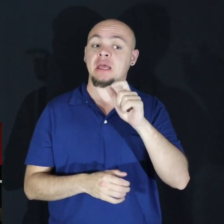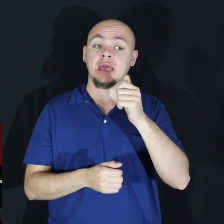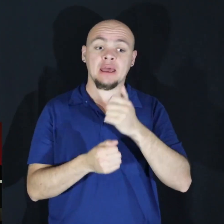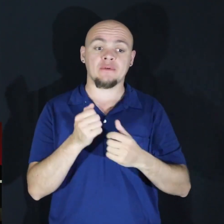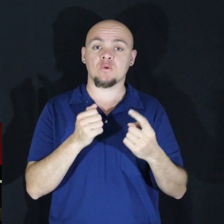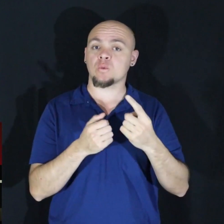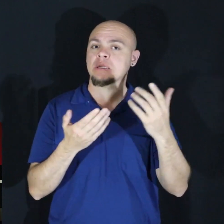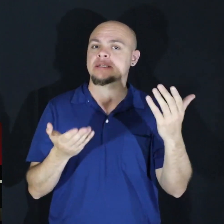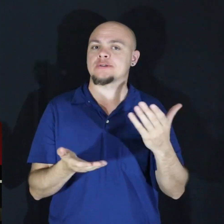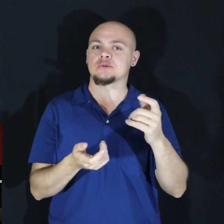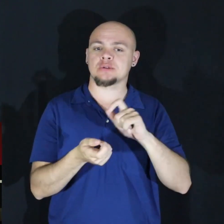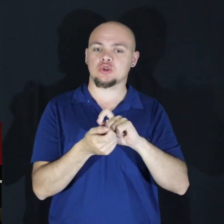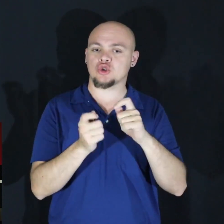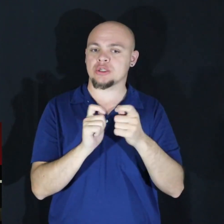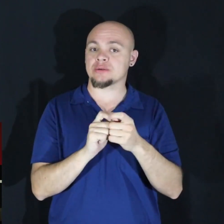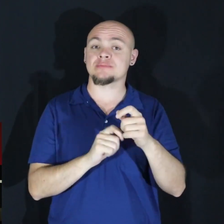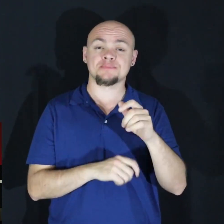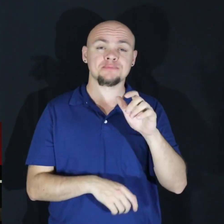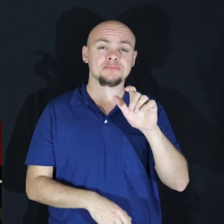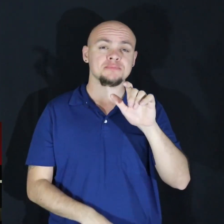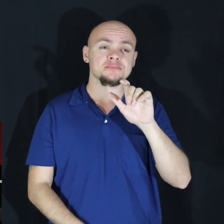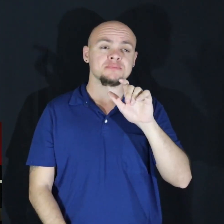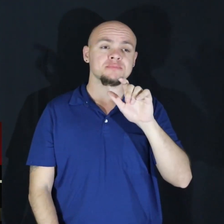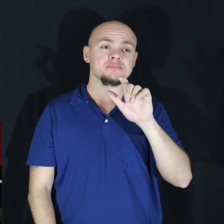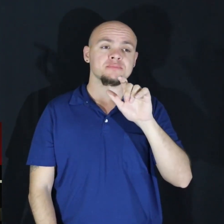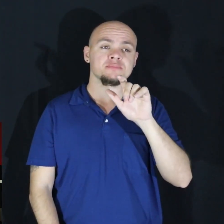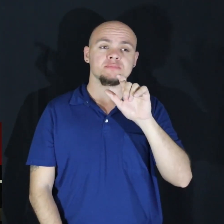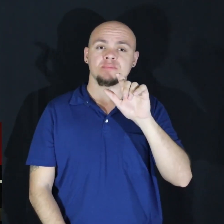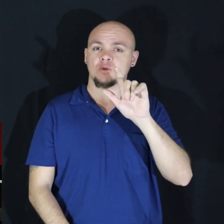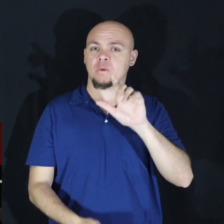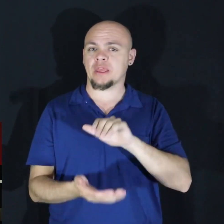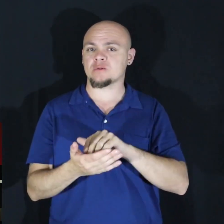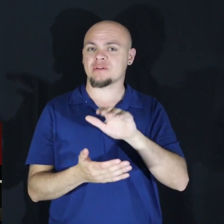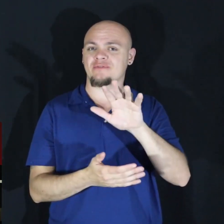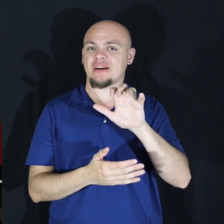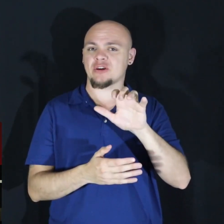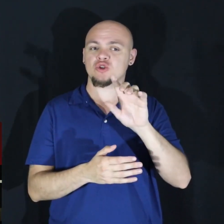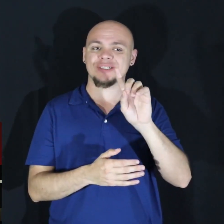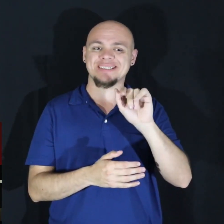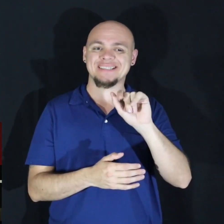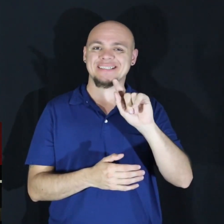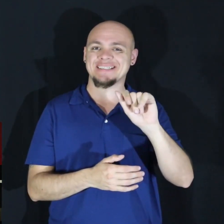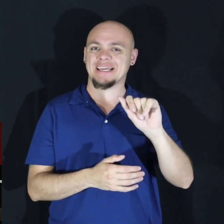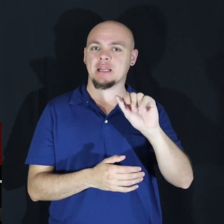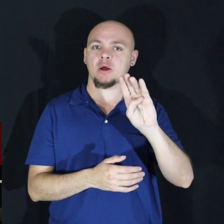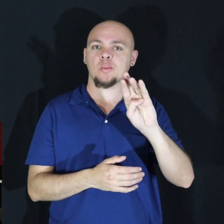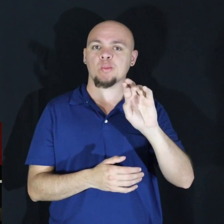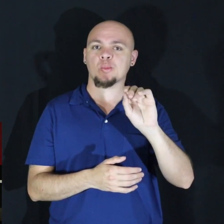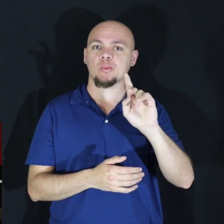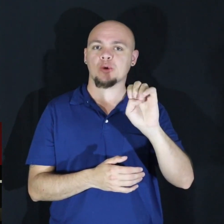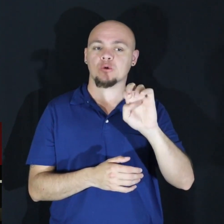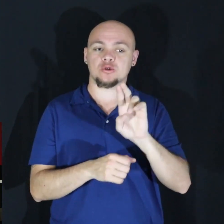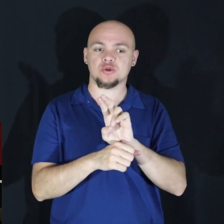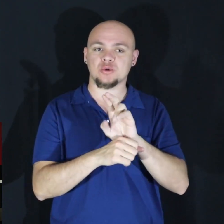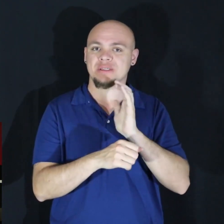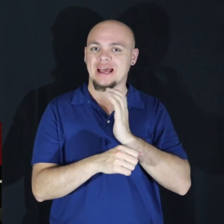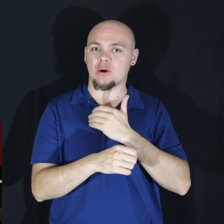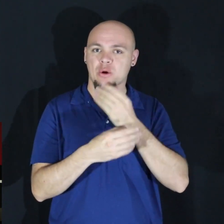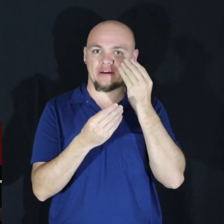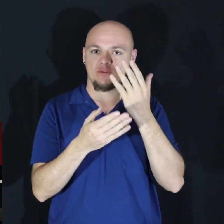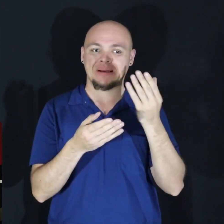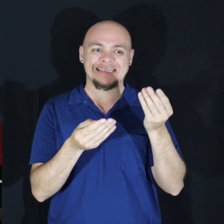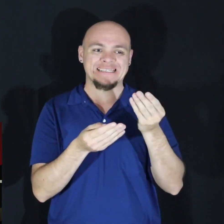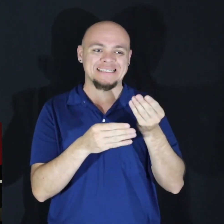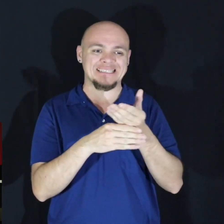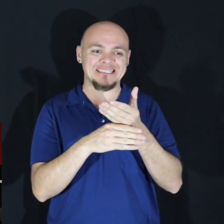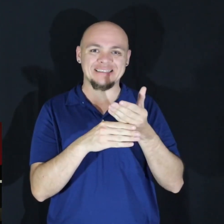us. There are 2,500 data brokers in the US who traffic in our information, right? Sell between each other